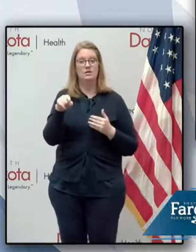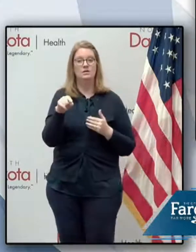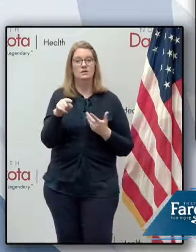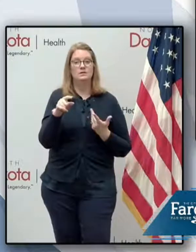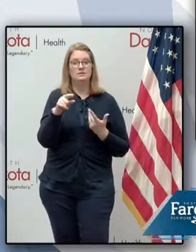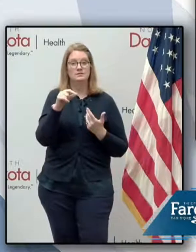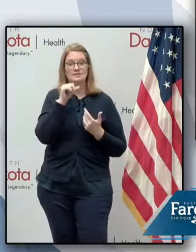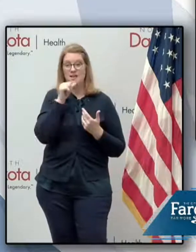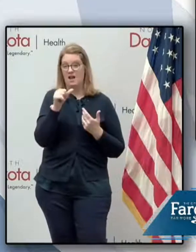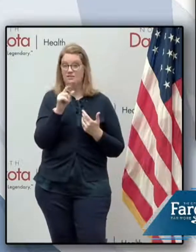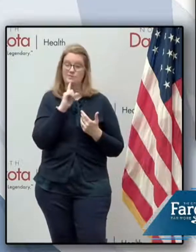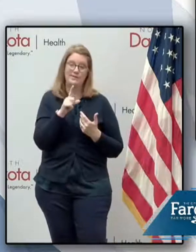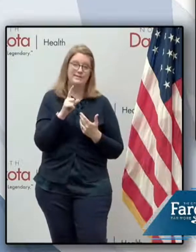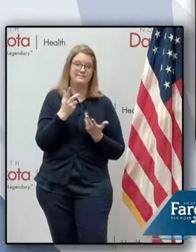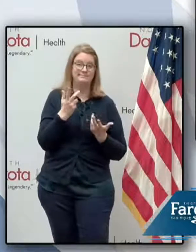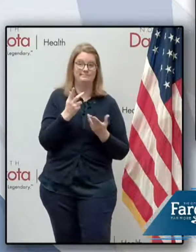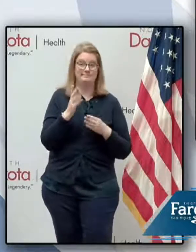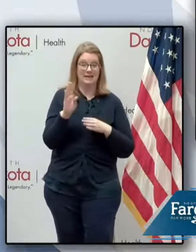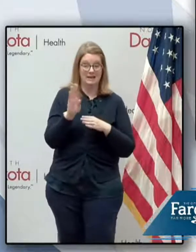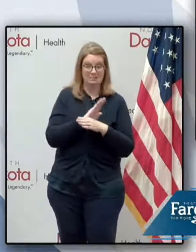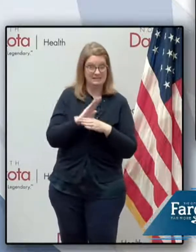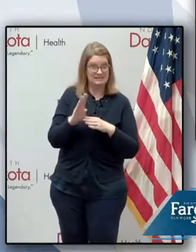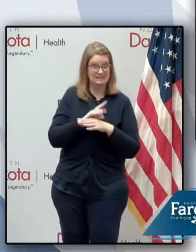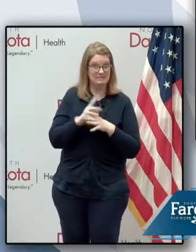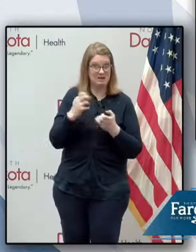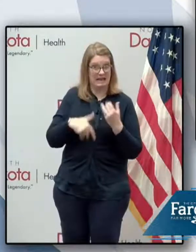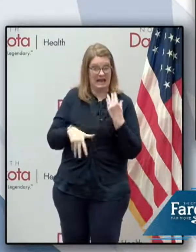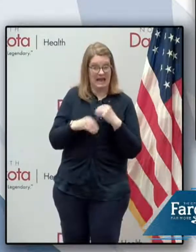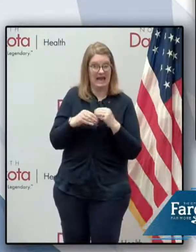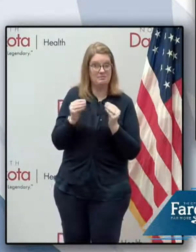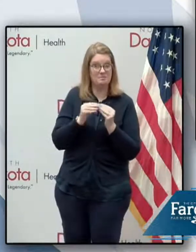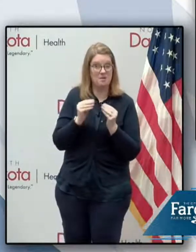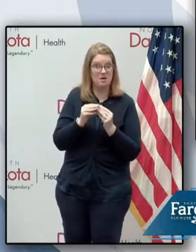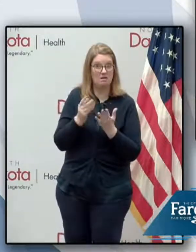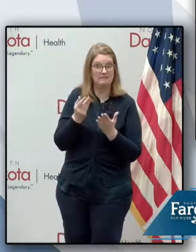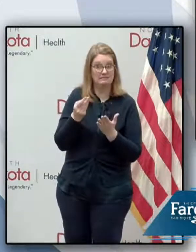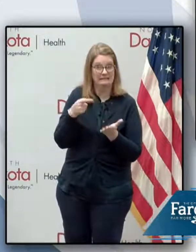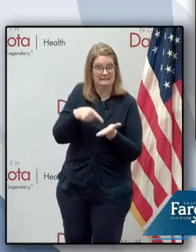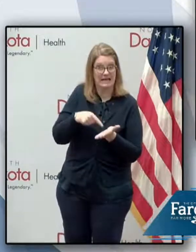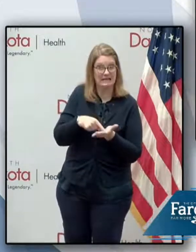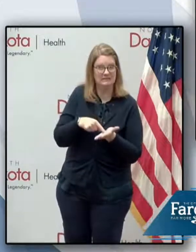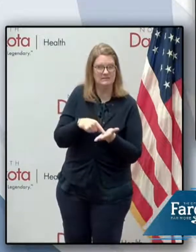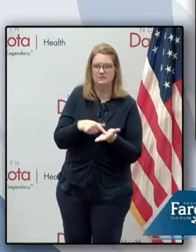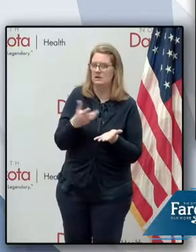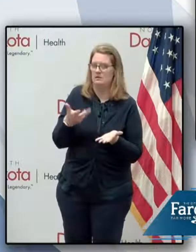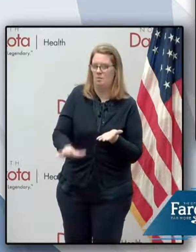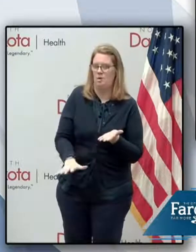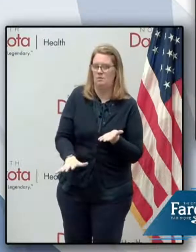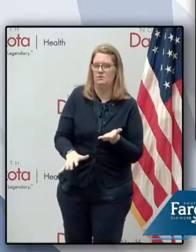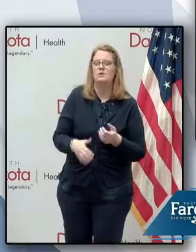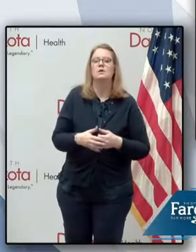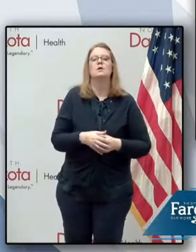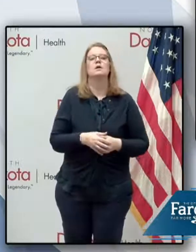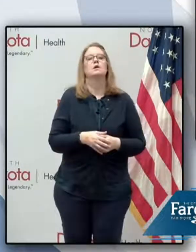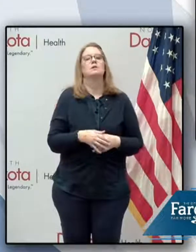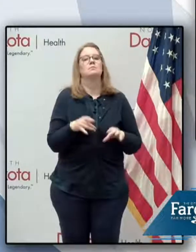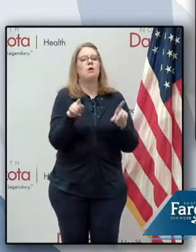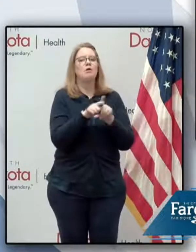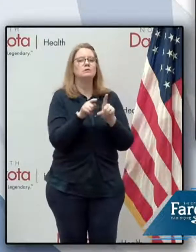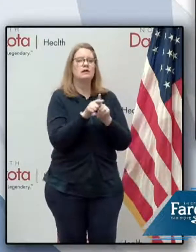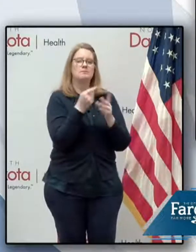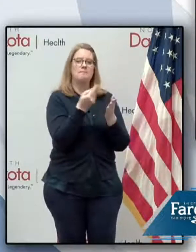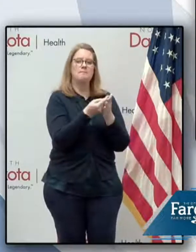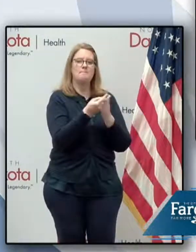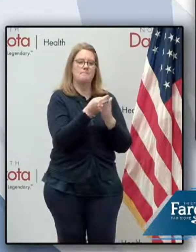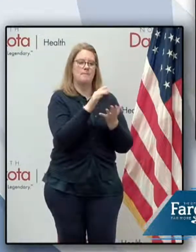an appetite for businesses to add more debt to their balance sheets. One of the good news things is we also had a turn back of